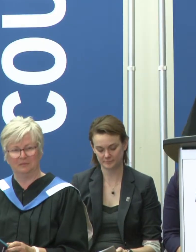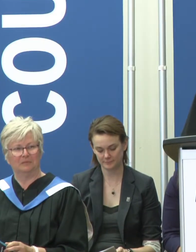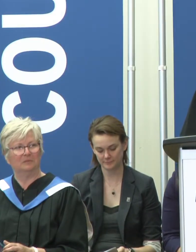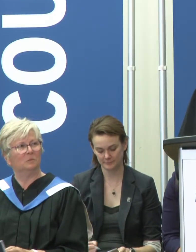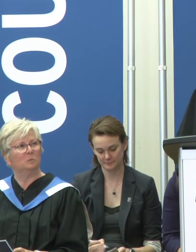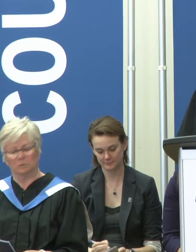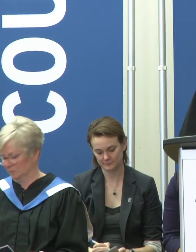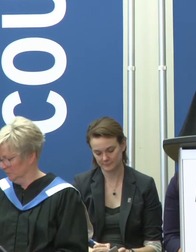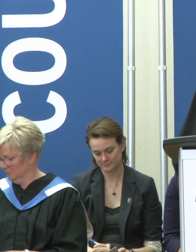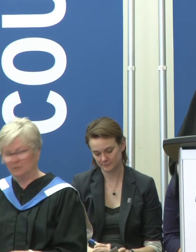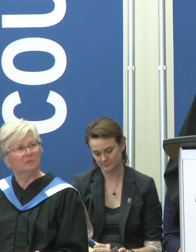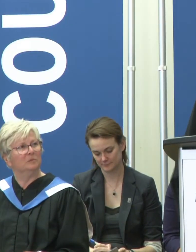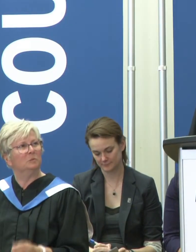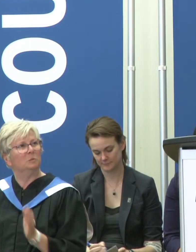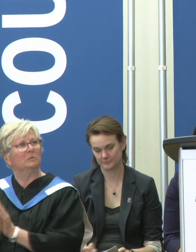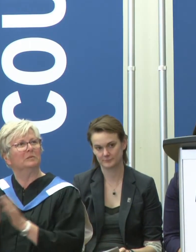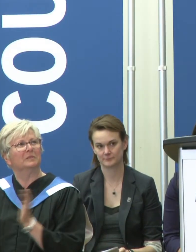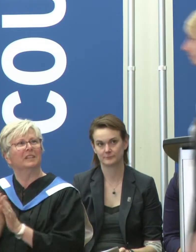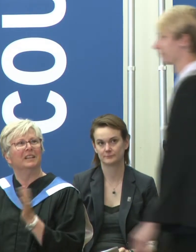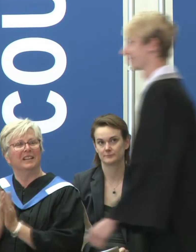Dakota Firth.